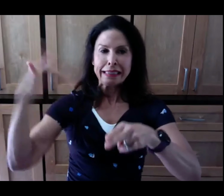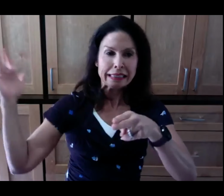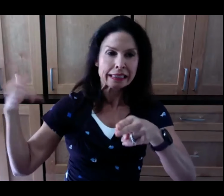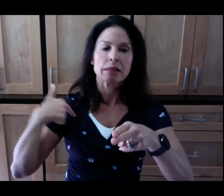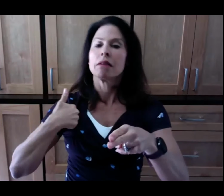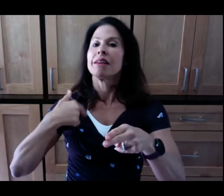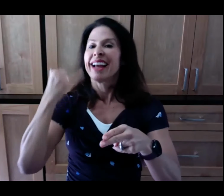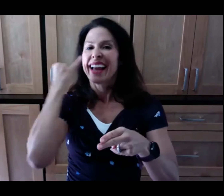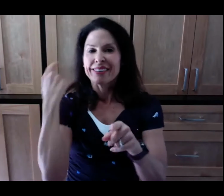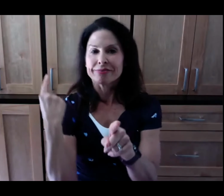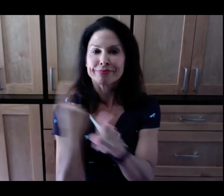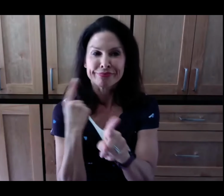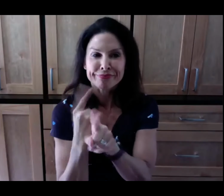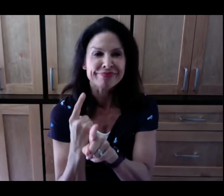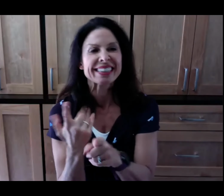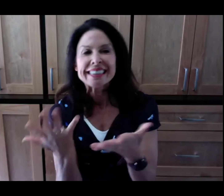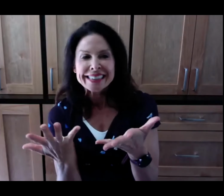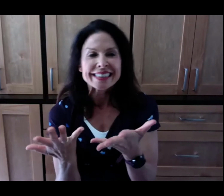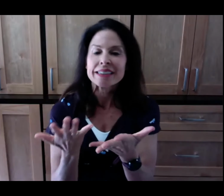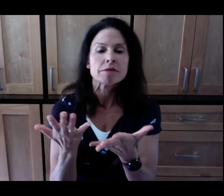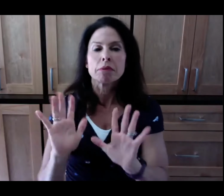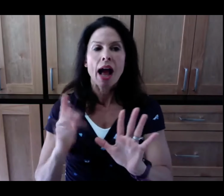with recommendations, it makes everybody look good.